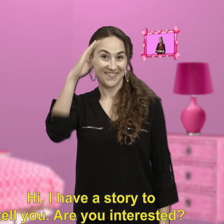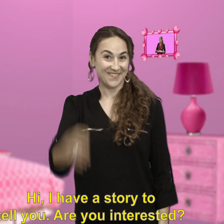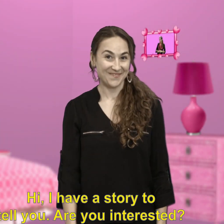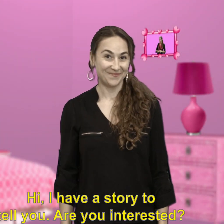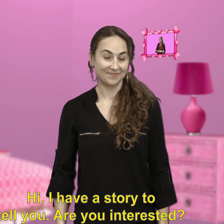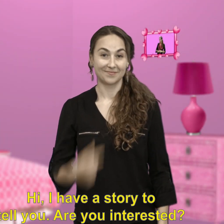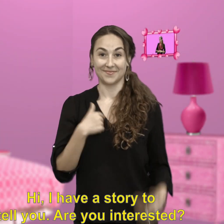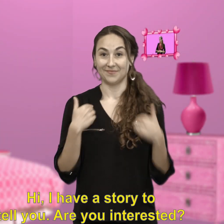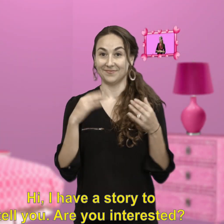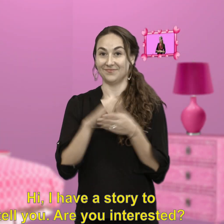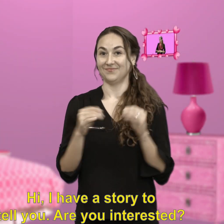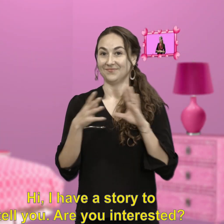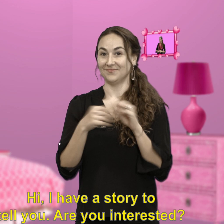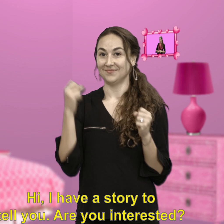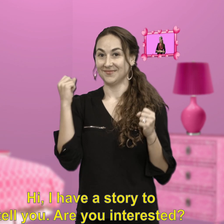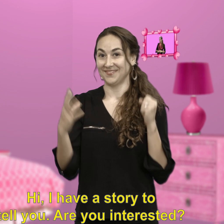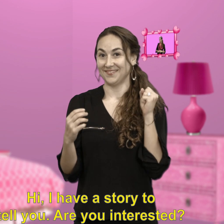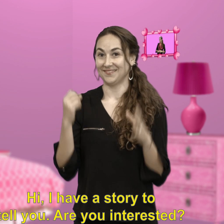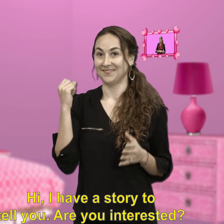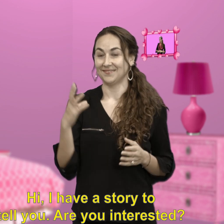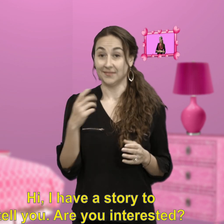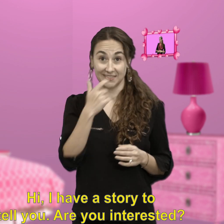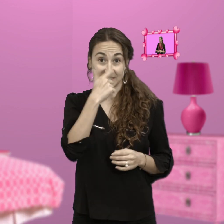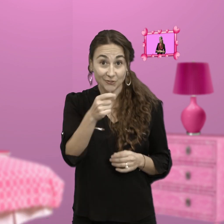Hi, I have a story to tell you. Are you interested?